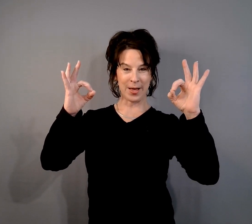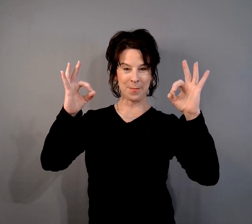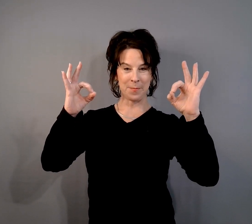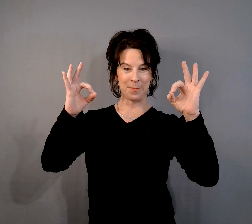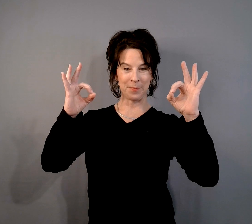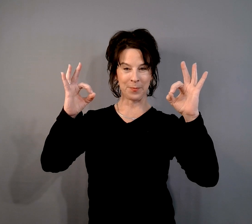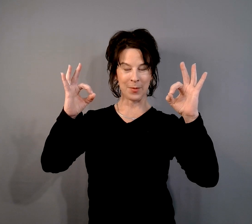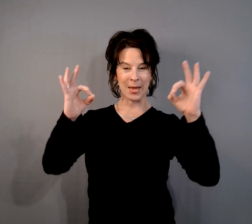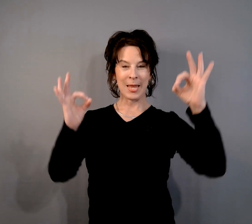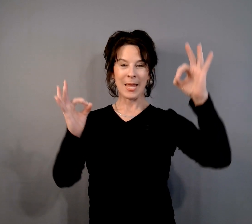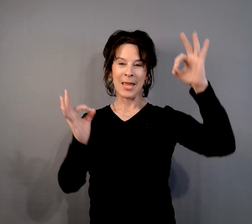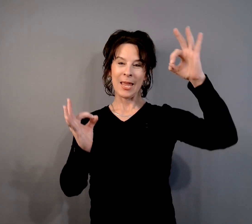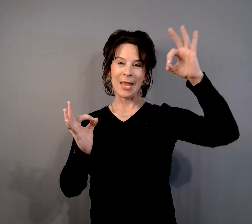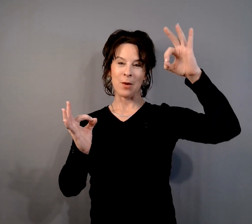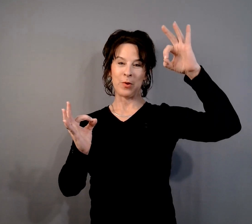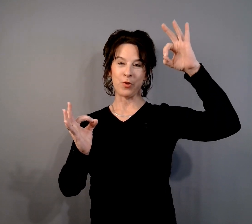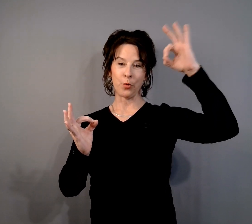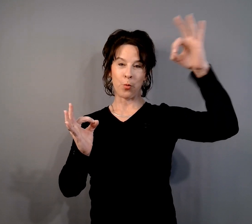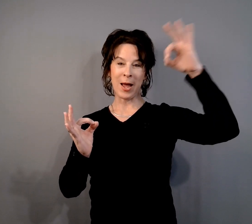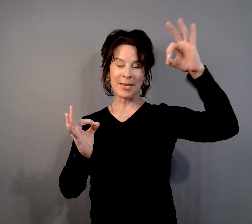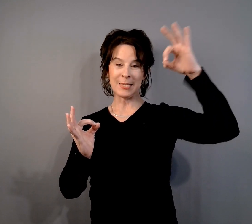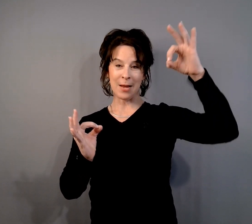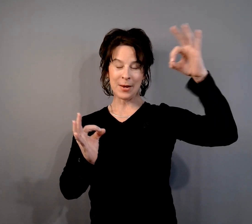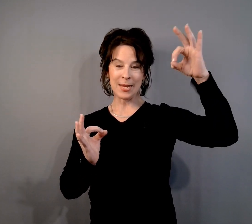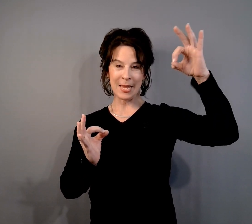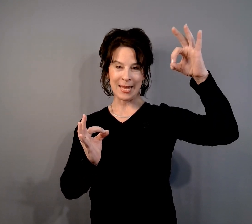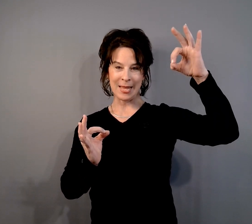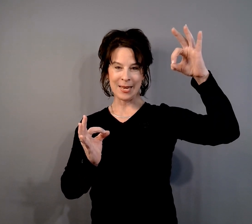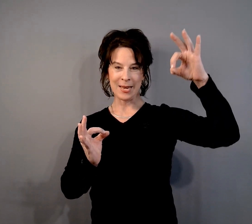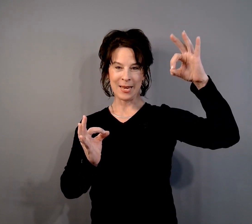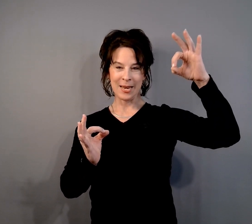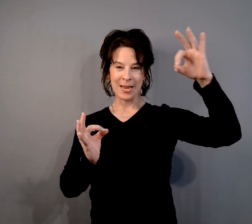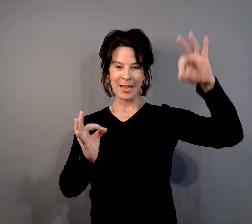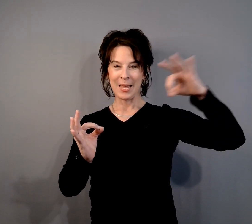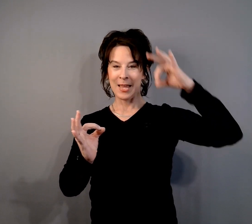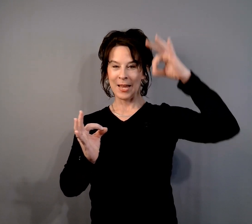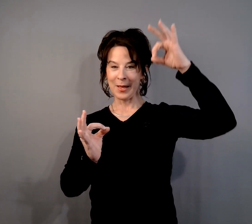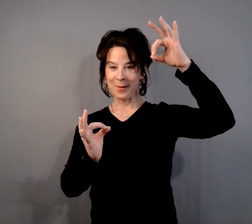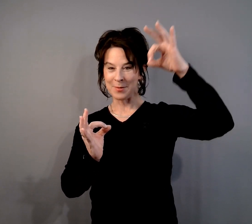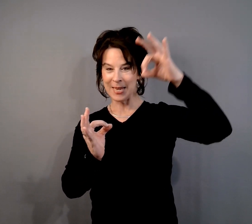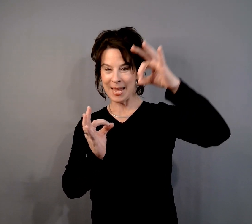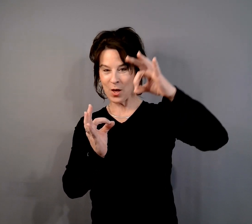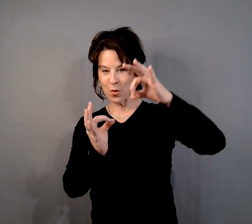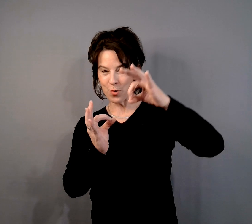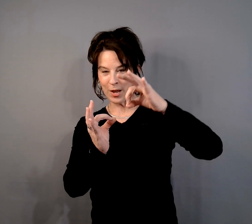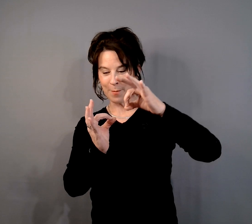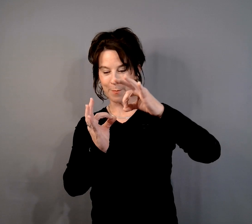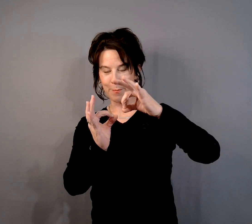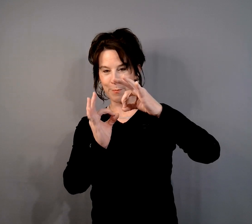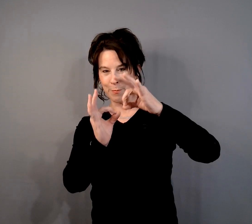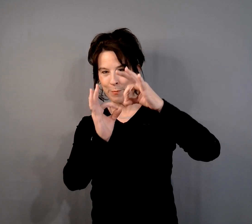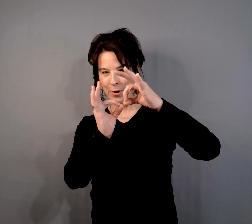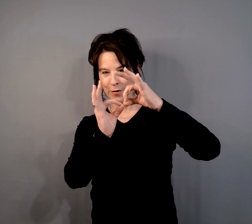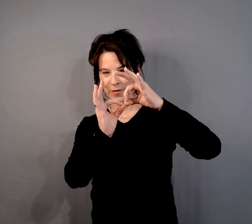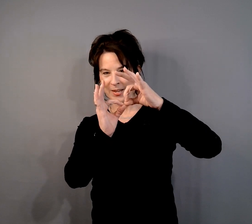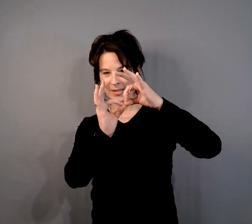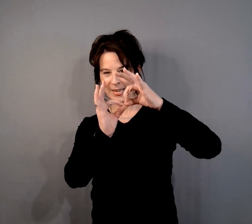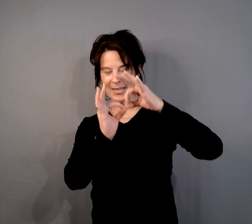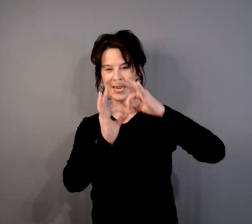thumb. And with your right dominant hand, come down and perfectly